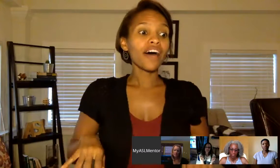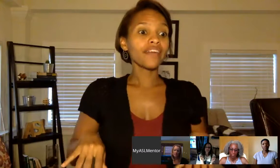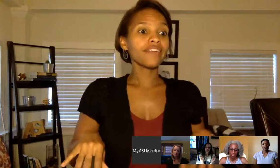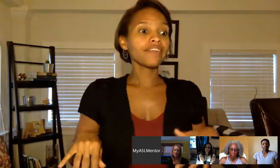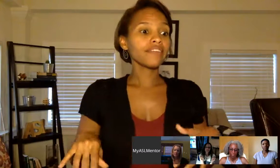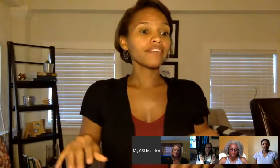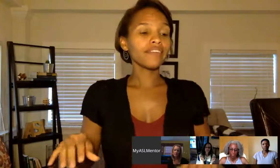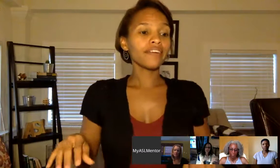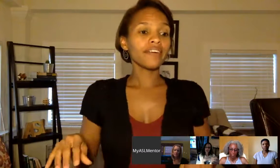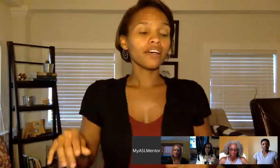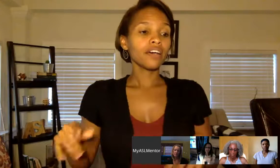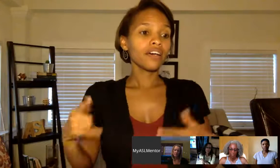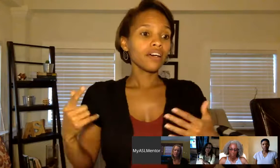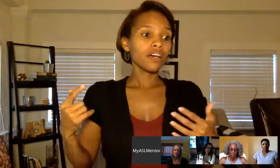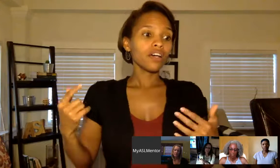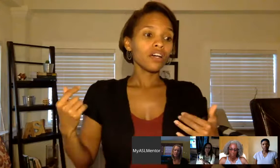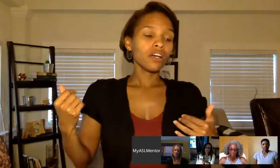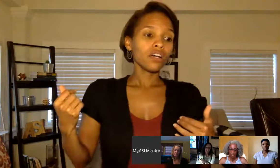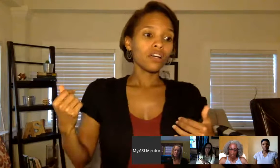Then